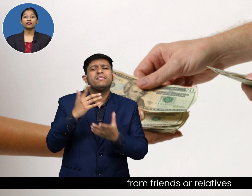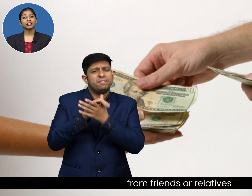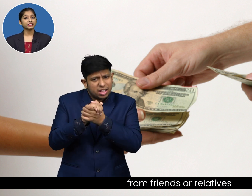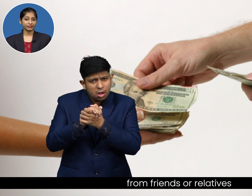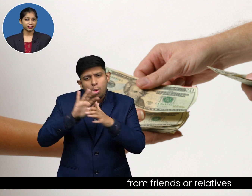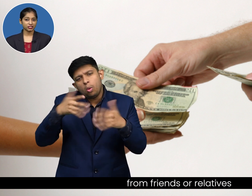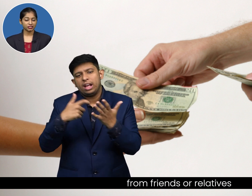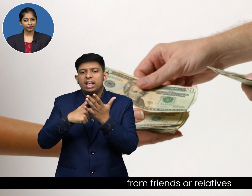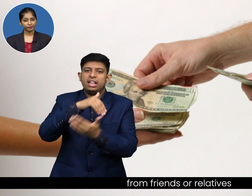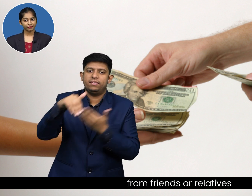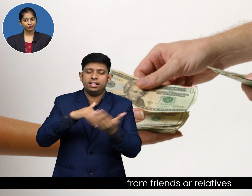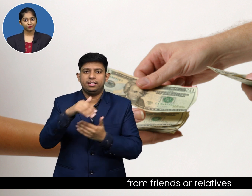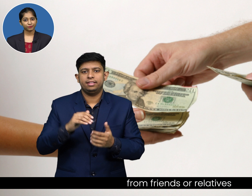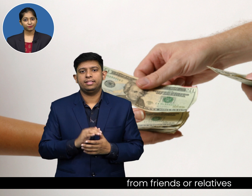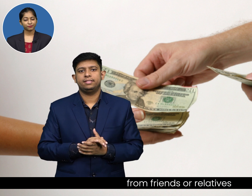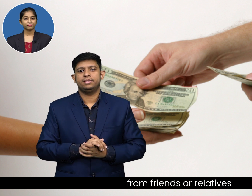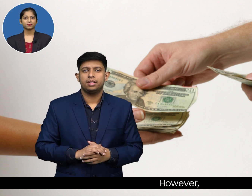friends or relatives.